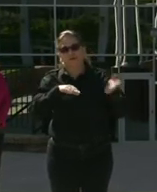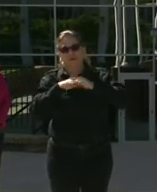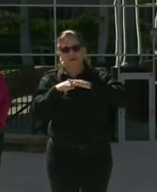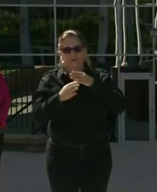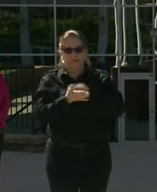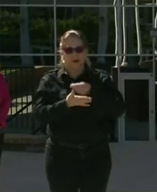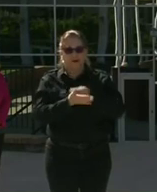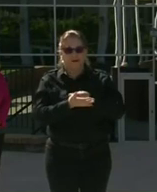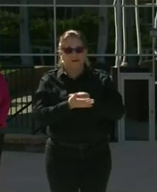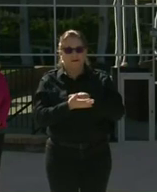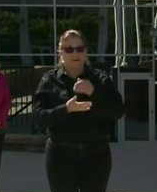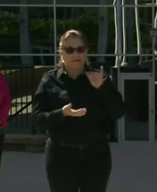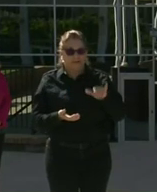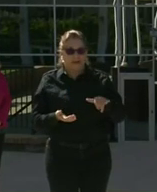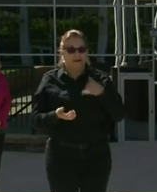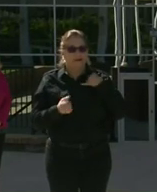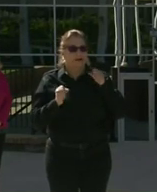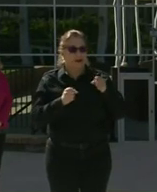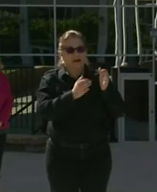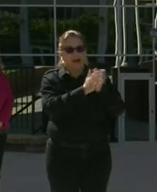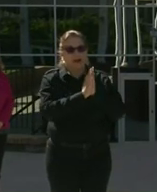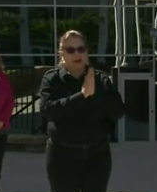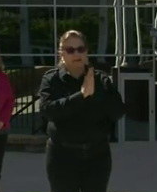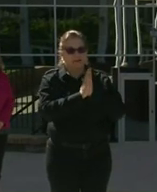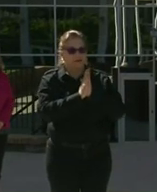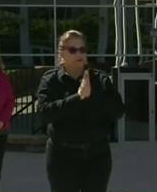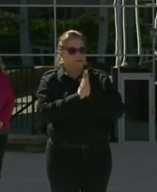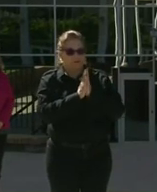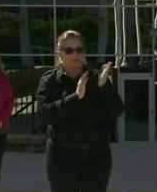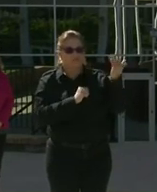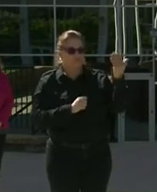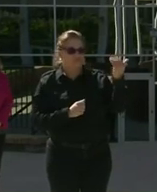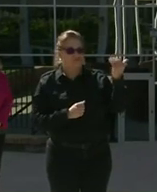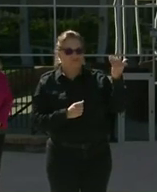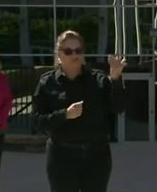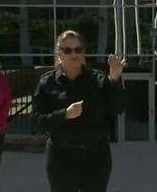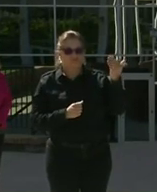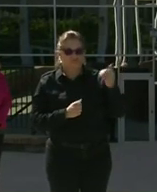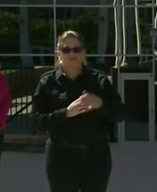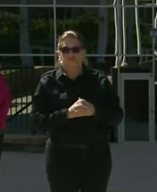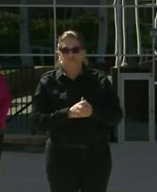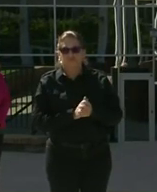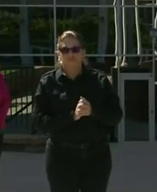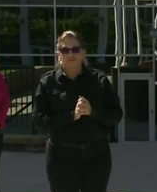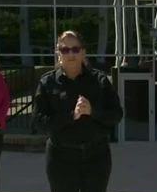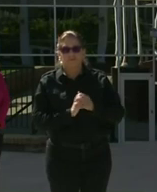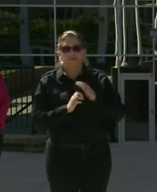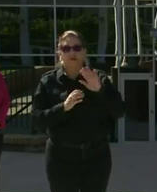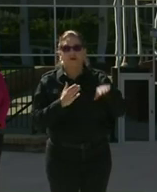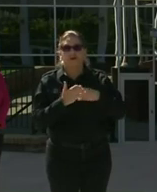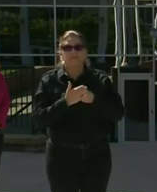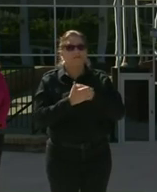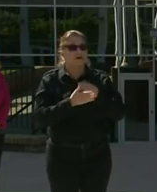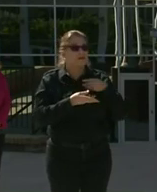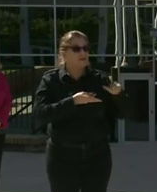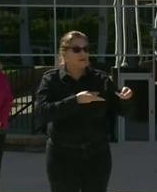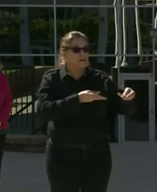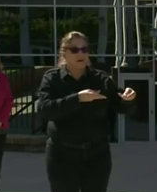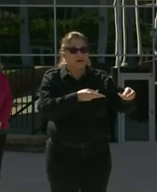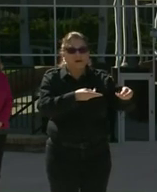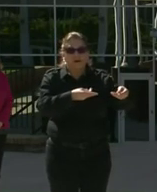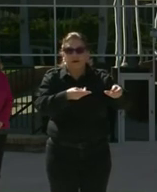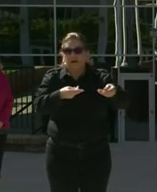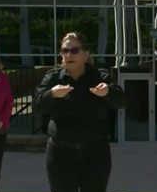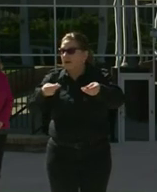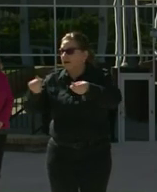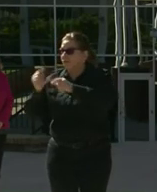we can request in reimbursement for all of the monies that we put out to respond to this disaster. And I'll have Chris talk a